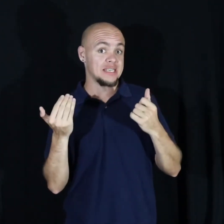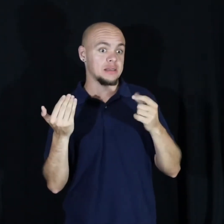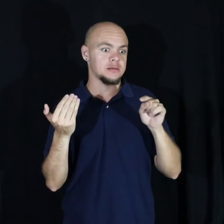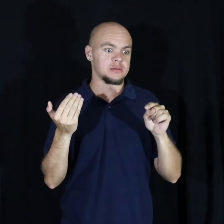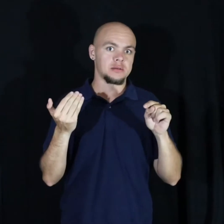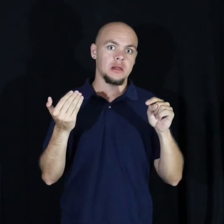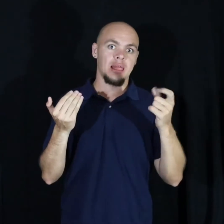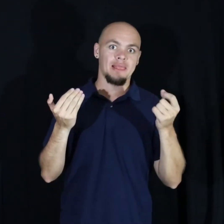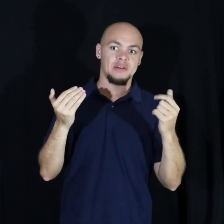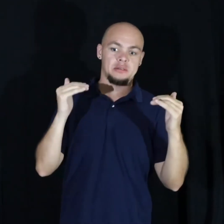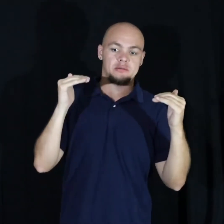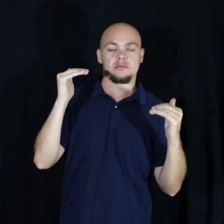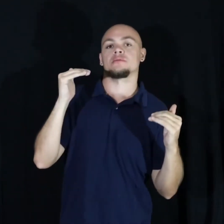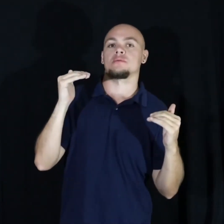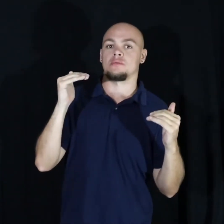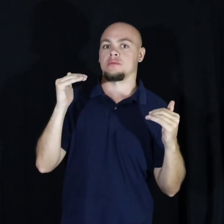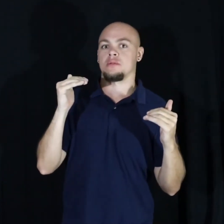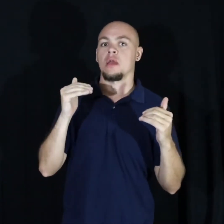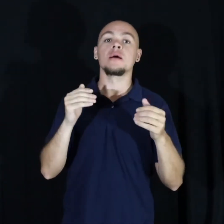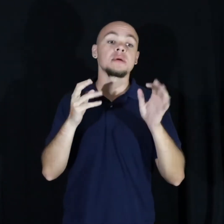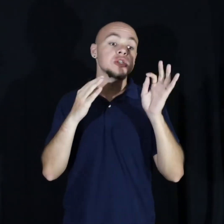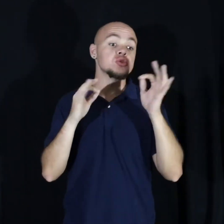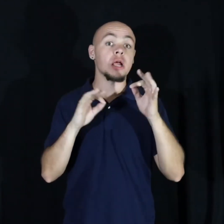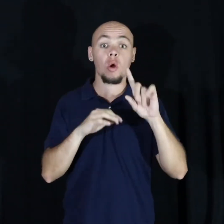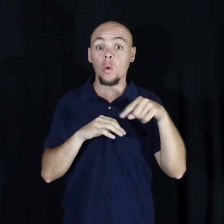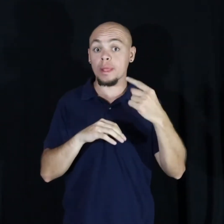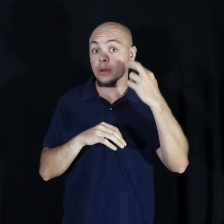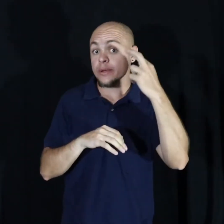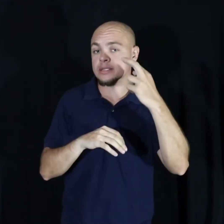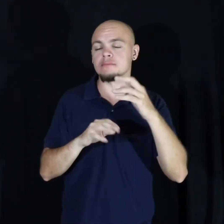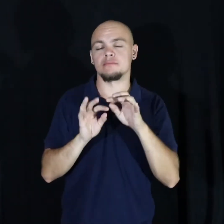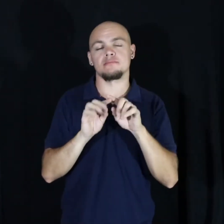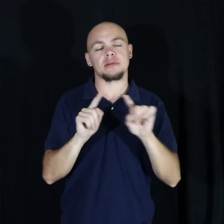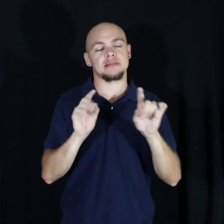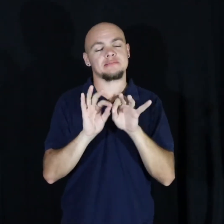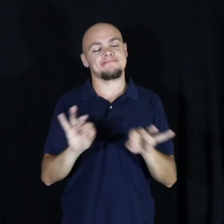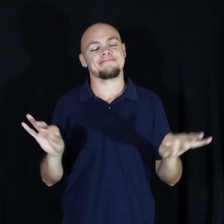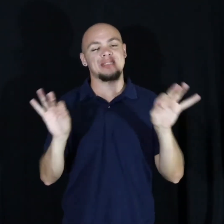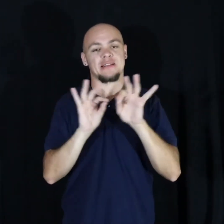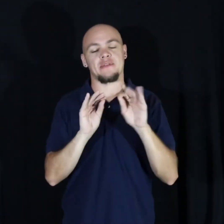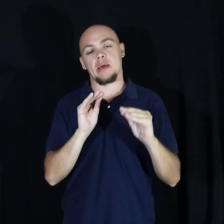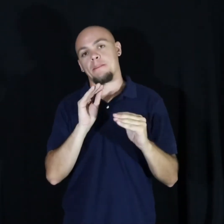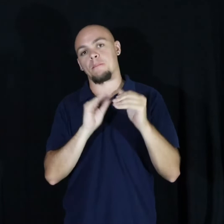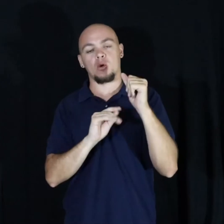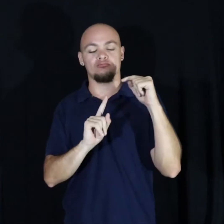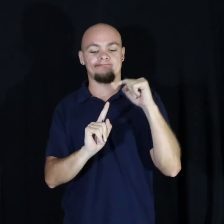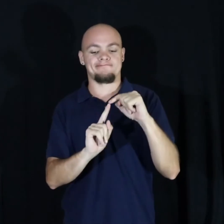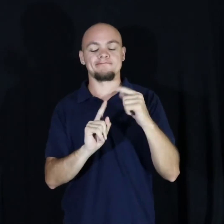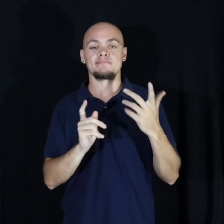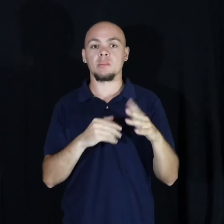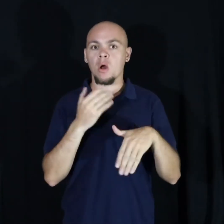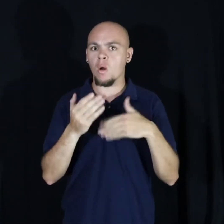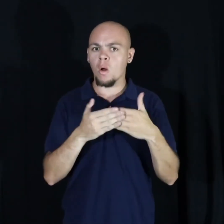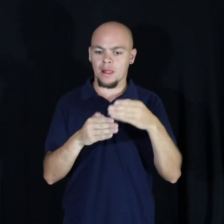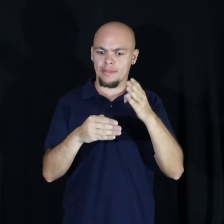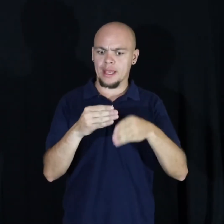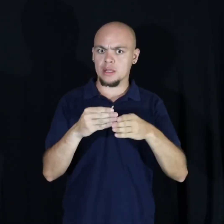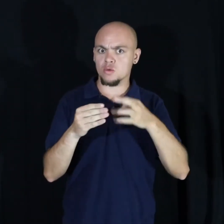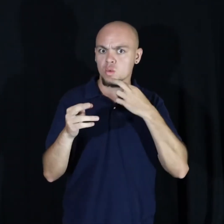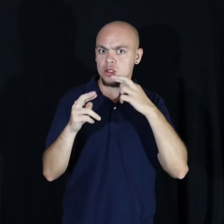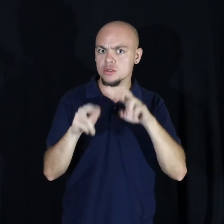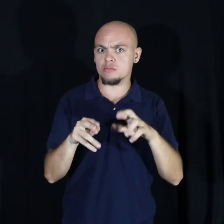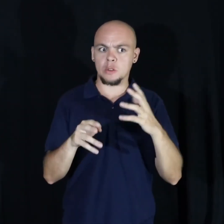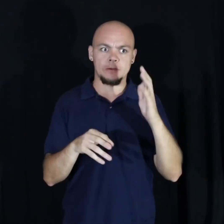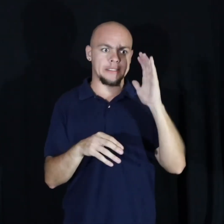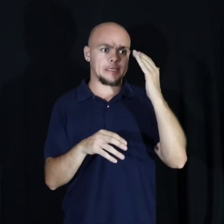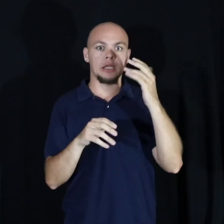the only cause for multitasking, but they are certainly the most significant. But what comes out of all of this? I mean, we've all seen the